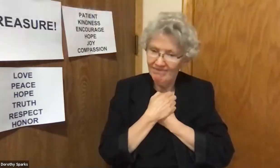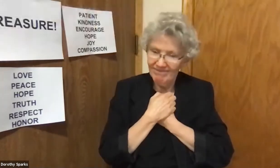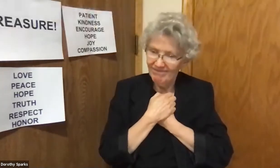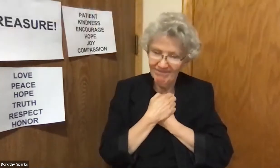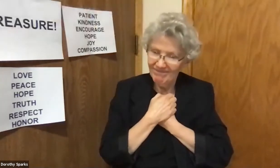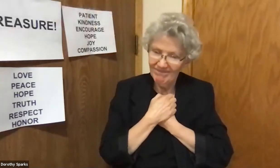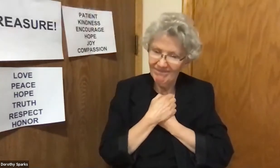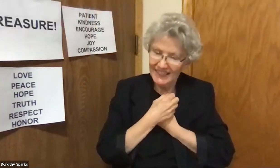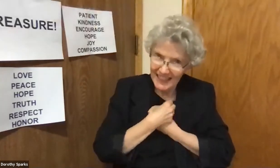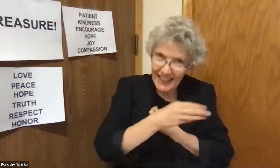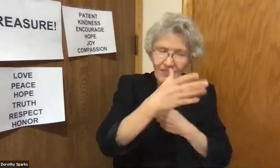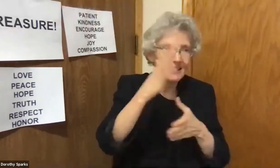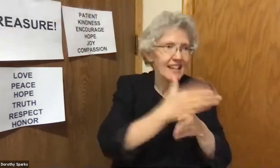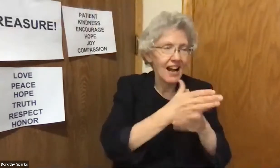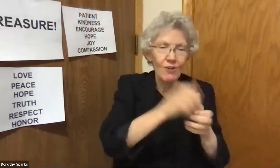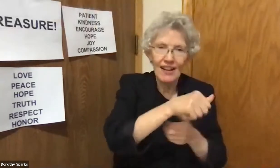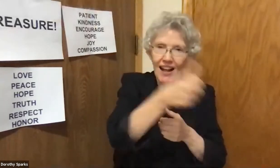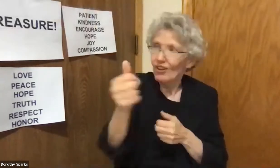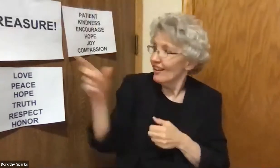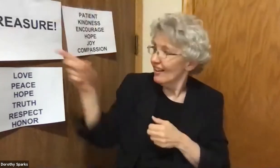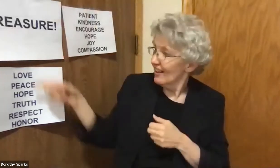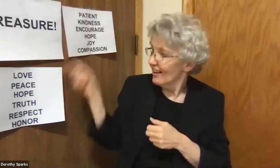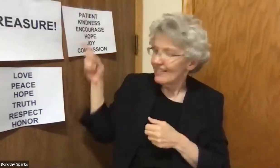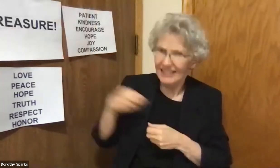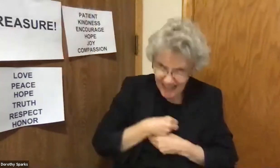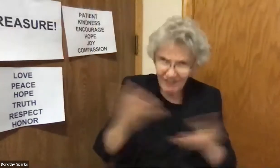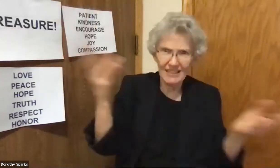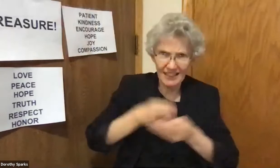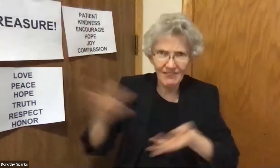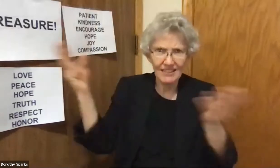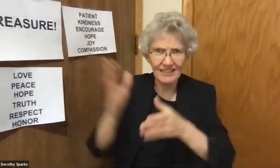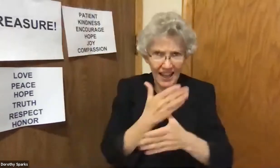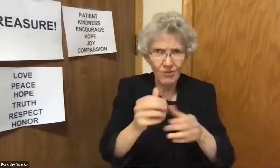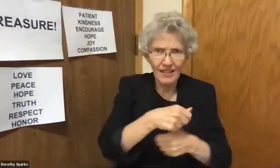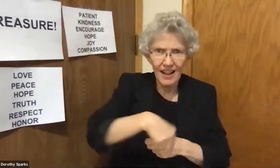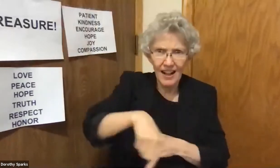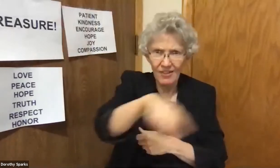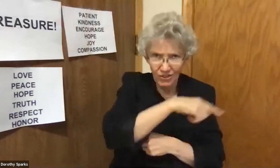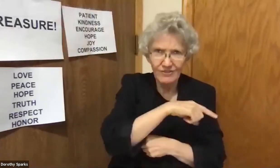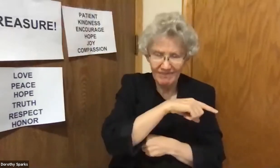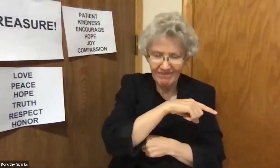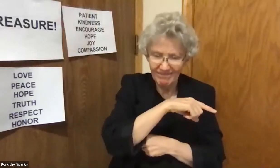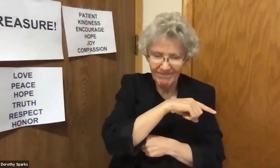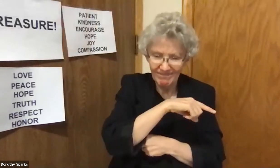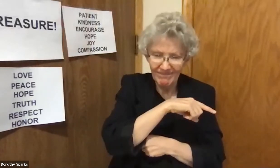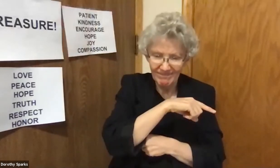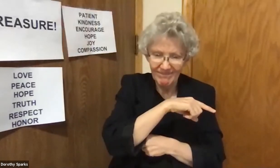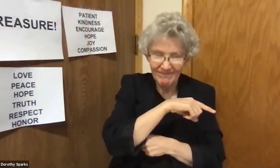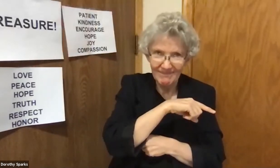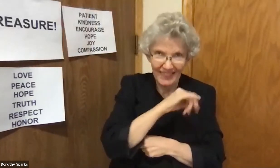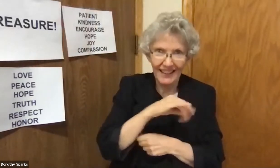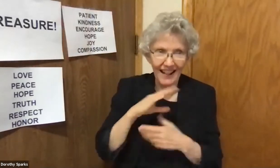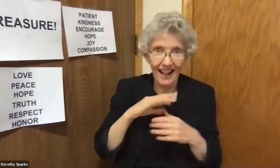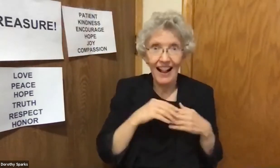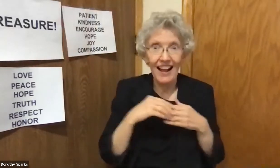And this treasure that we have been given to by God is not meant for us to hold on for ourselves, but we need